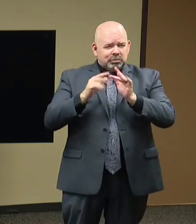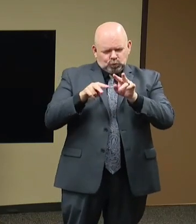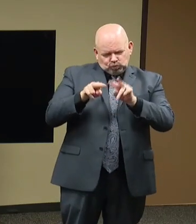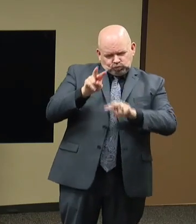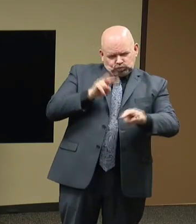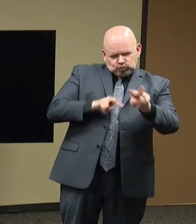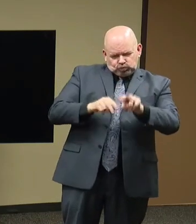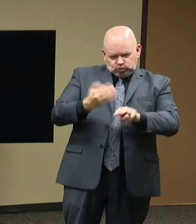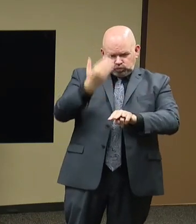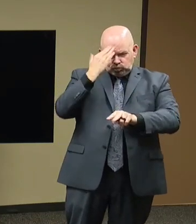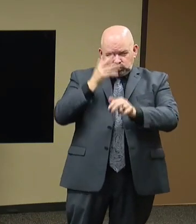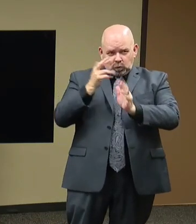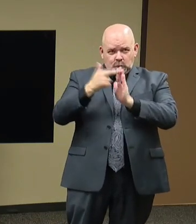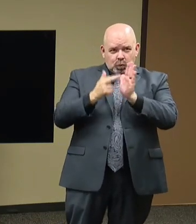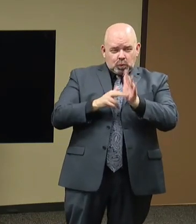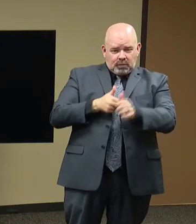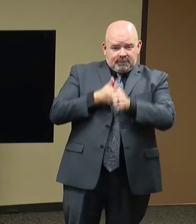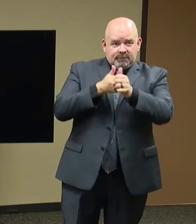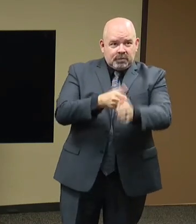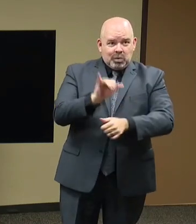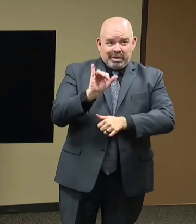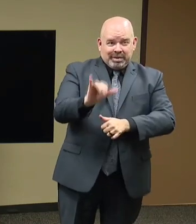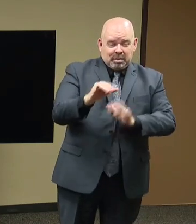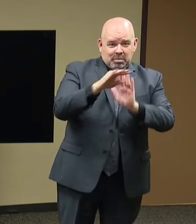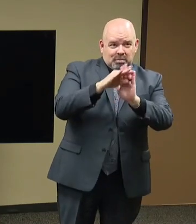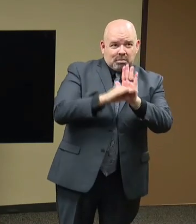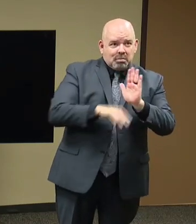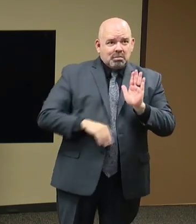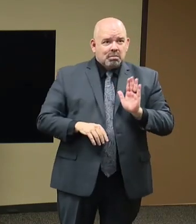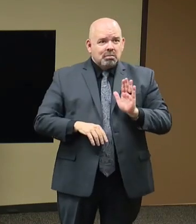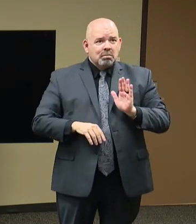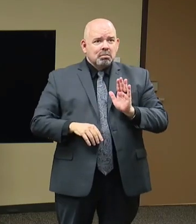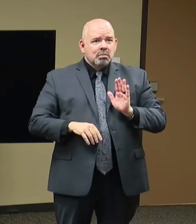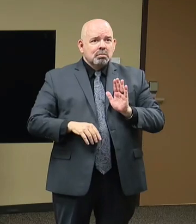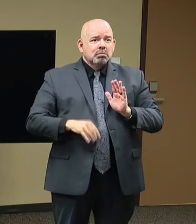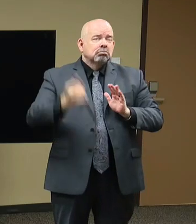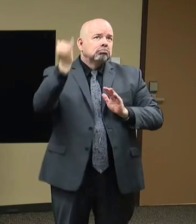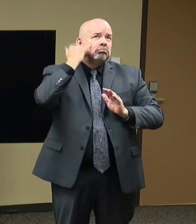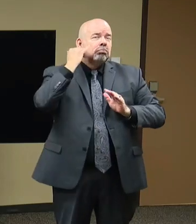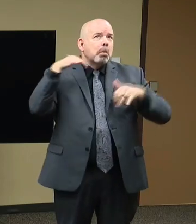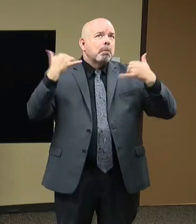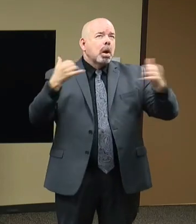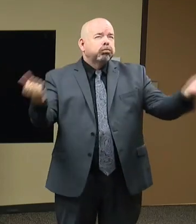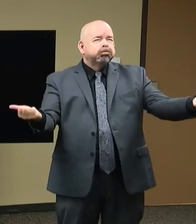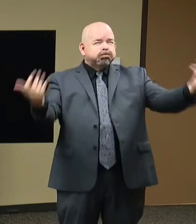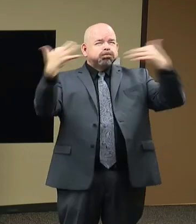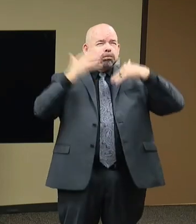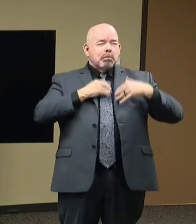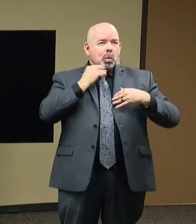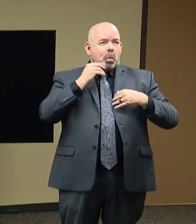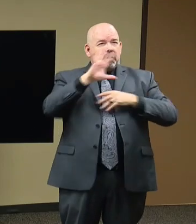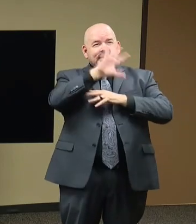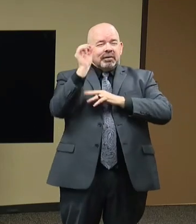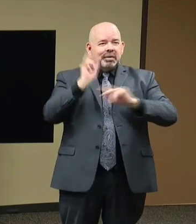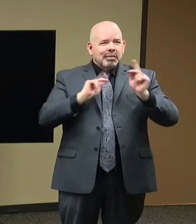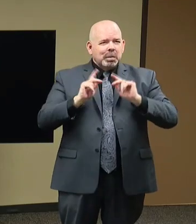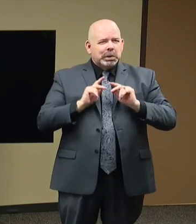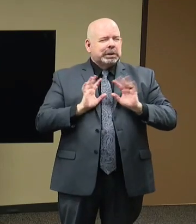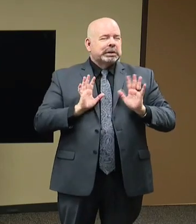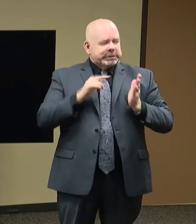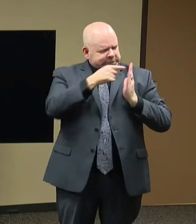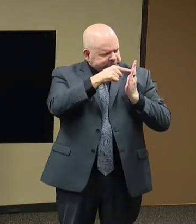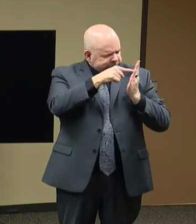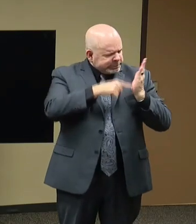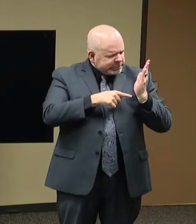thinking about having a big party, and now I think I will, because it's not okay to have a big party just because